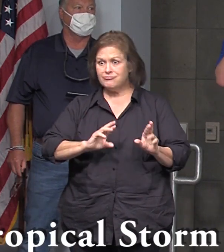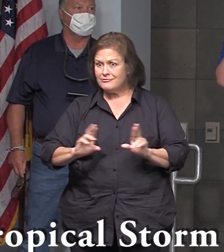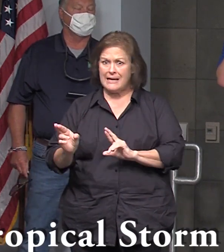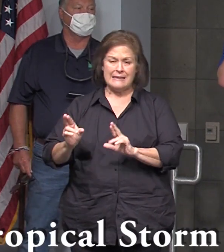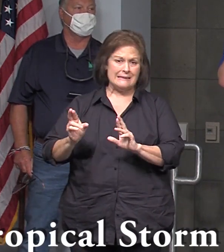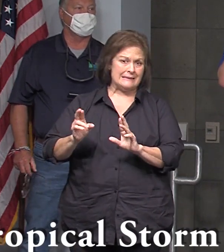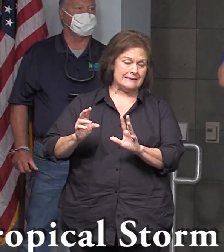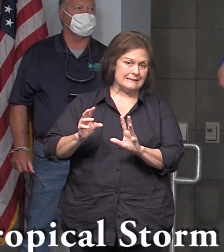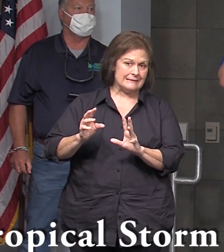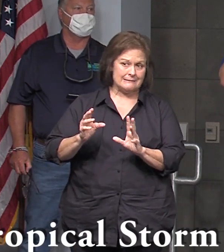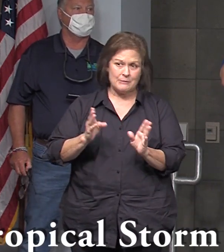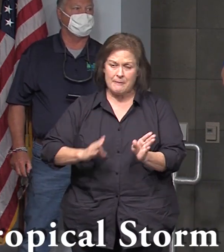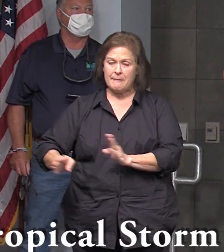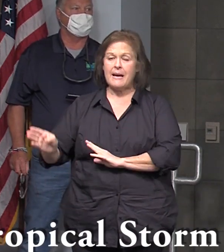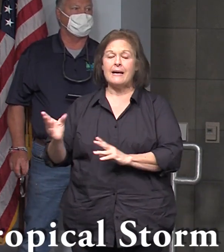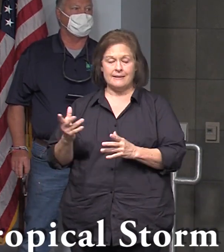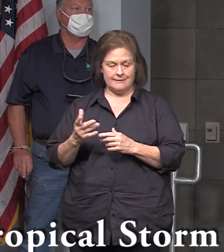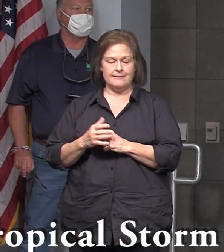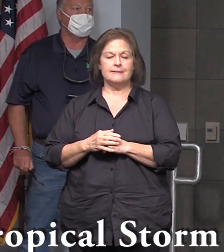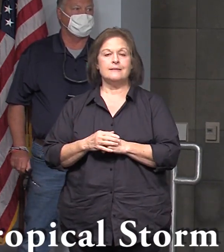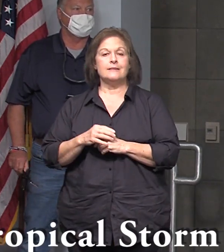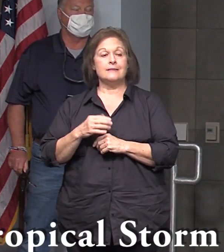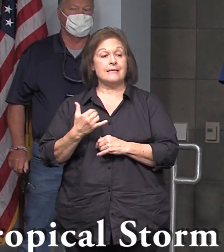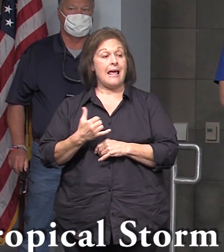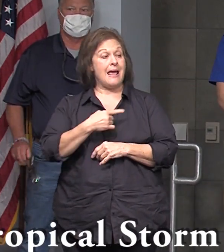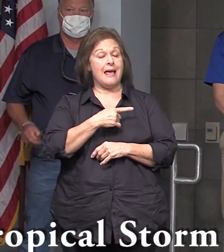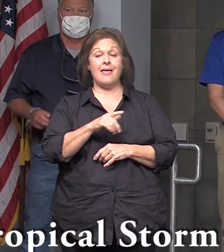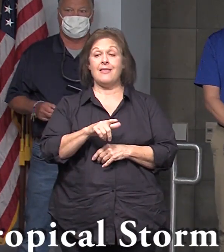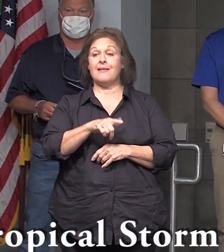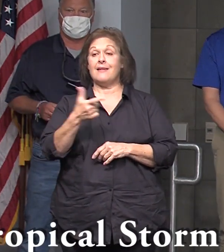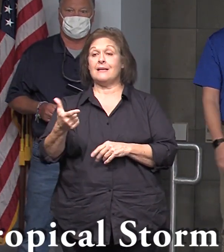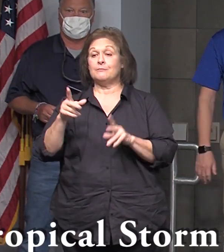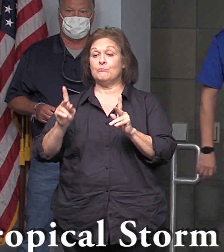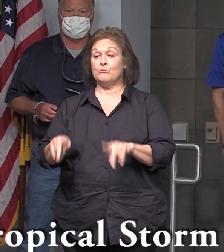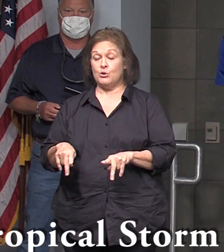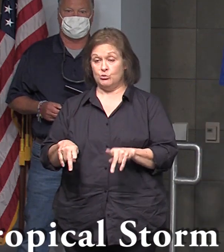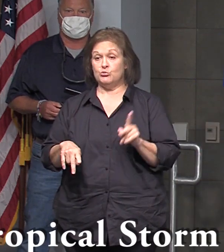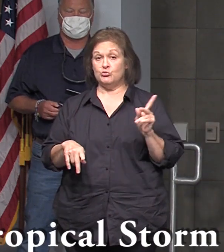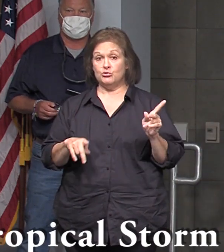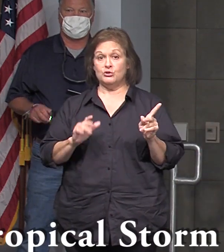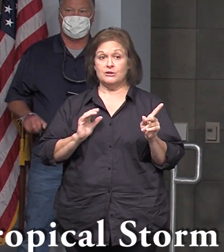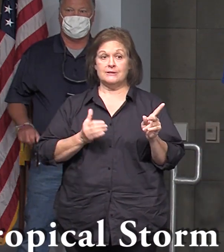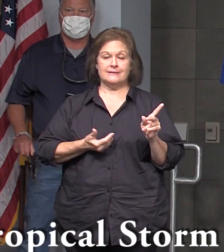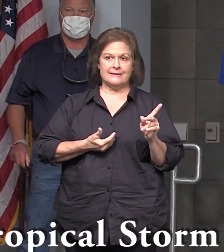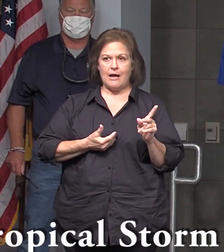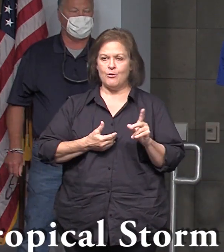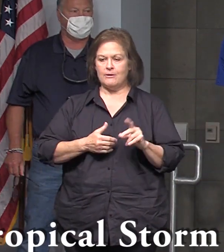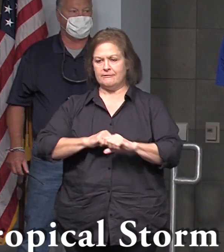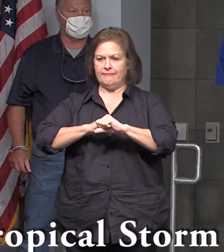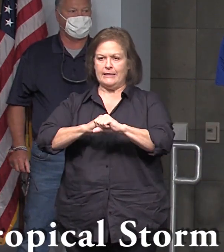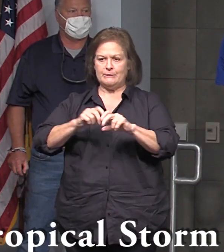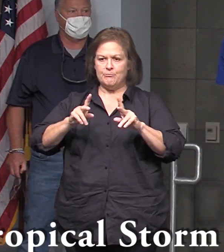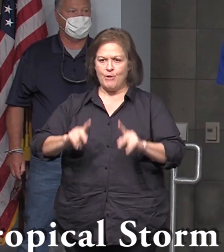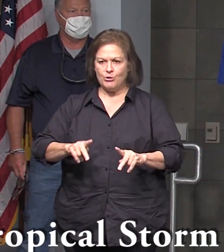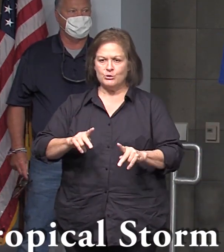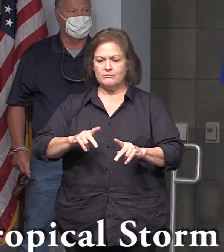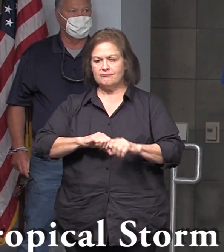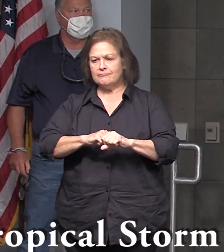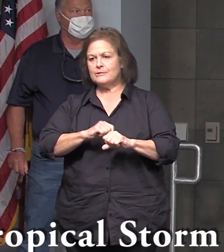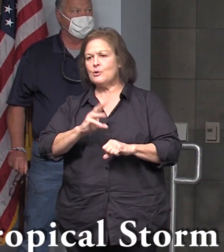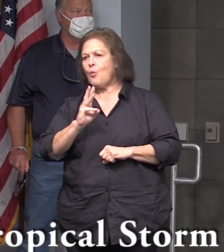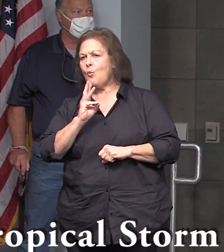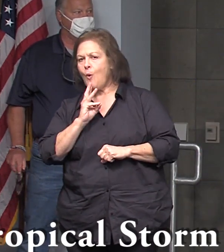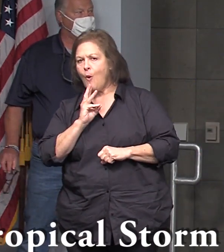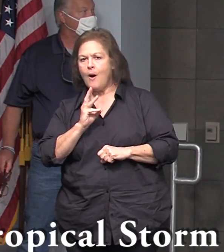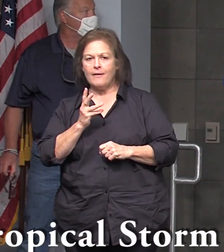been impressive. This next group of gentlemen is coming up who manages, I like to think of it as our perimeter defense against water, whether it's from the